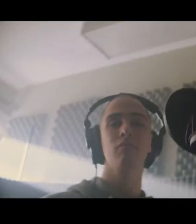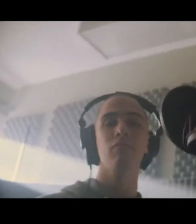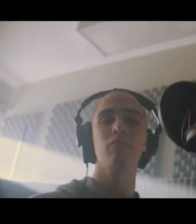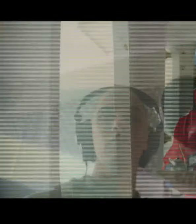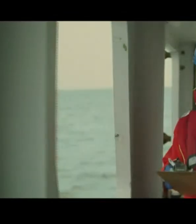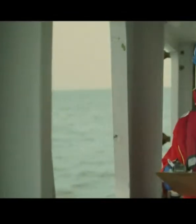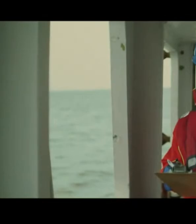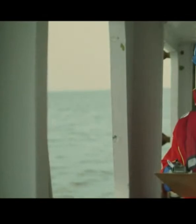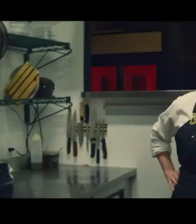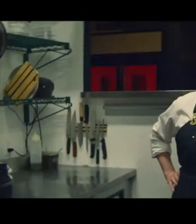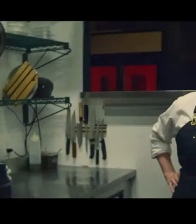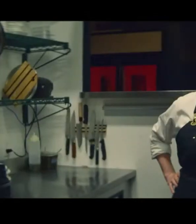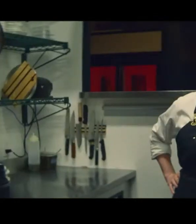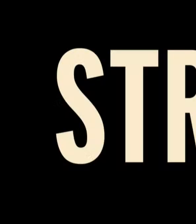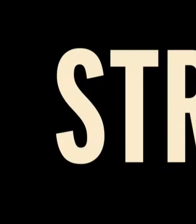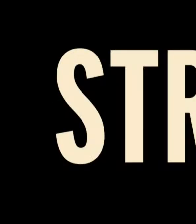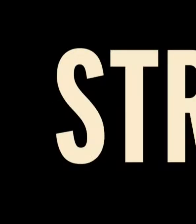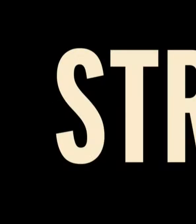we want it to be.